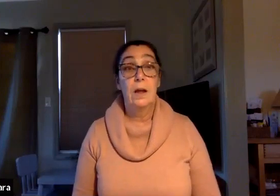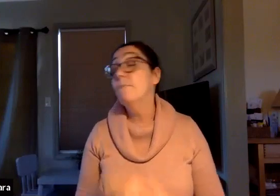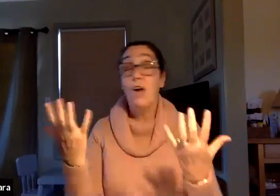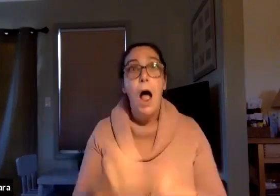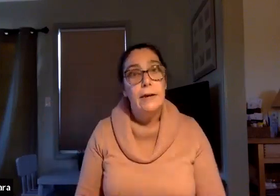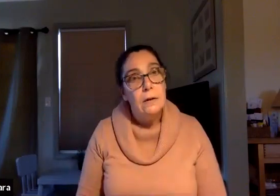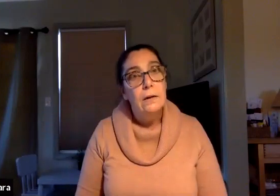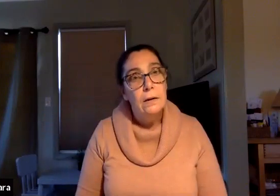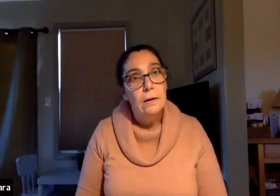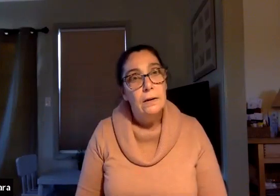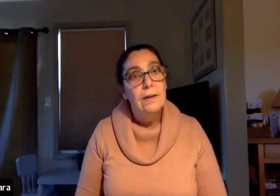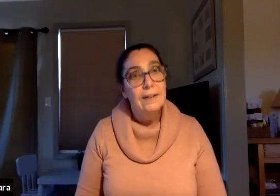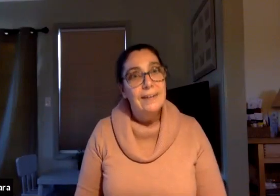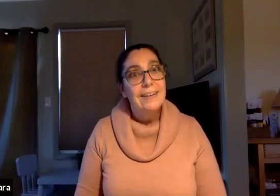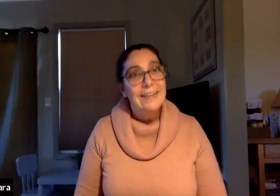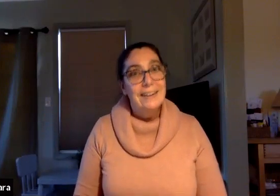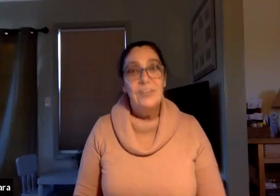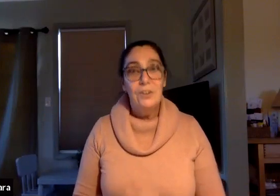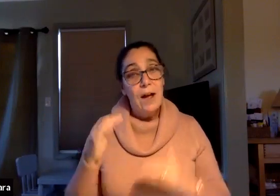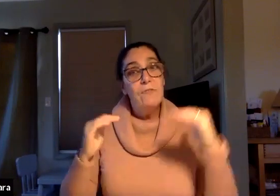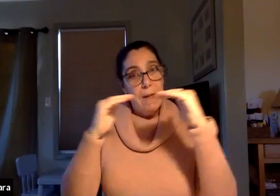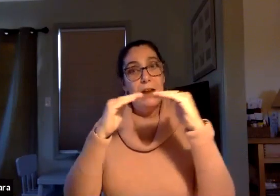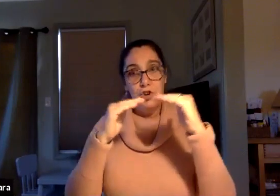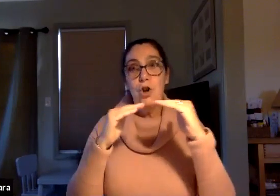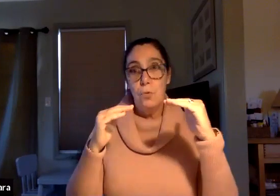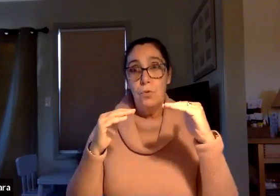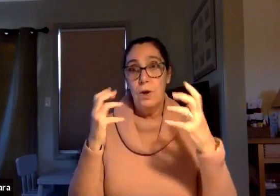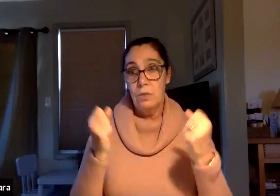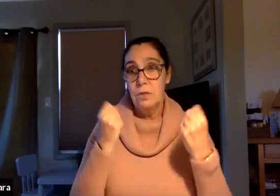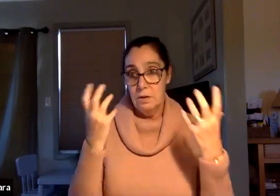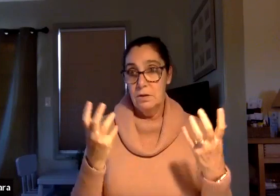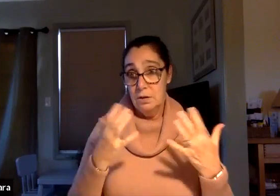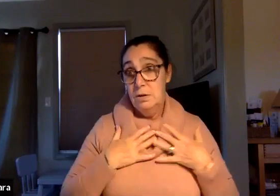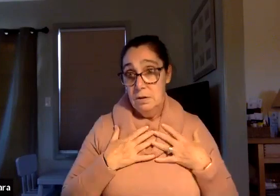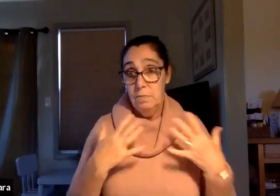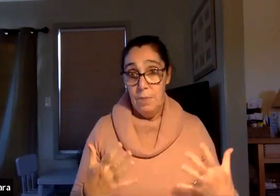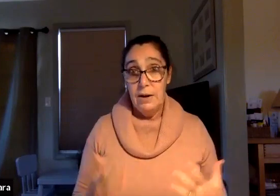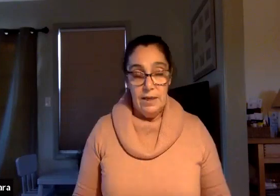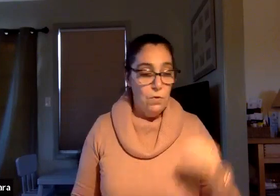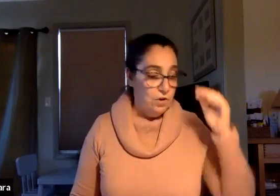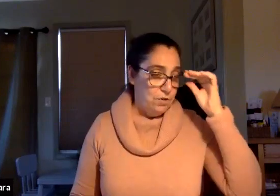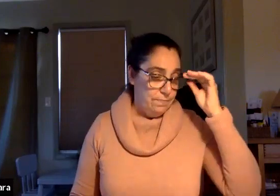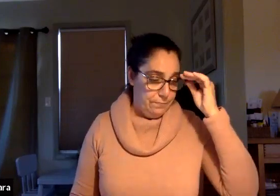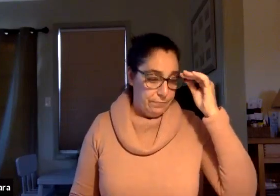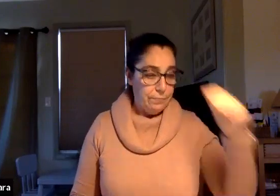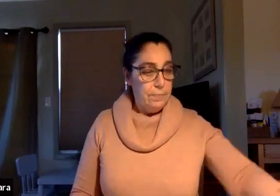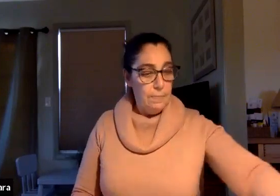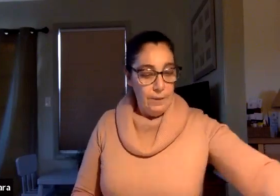I'm fine. So you have to match tone with body language.